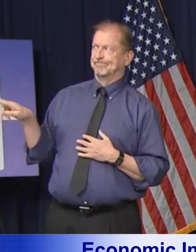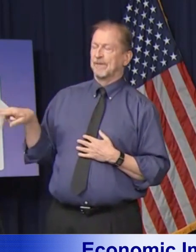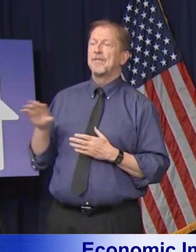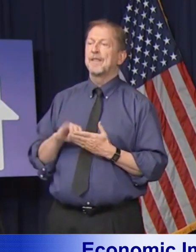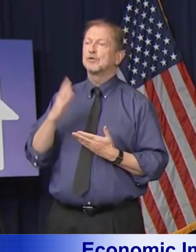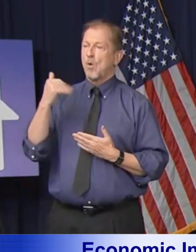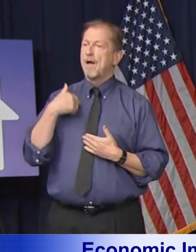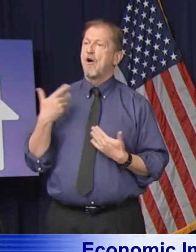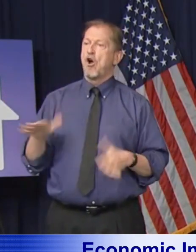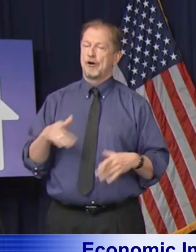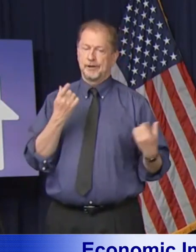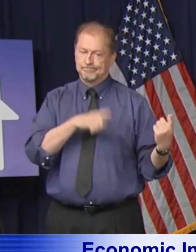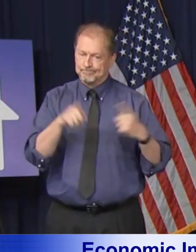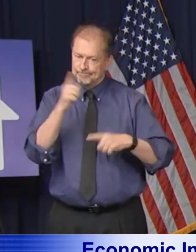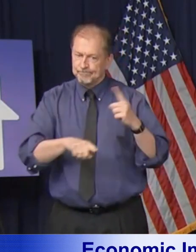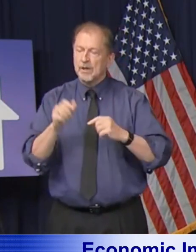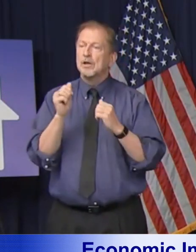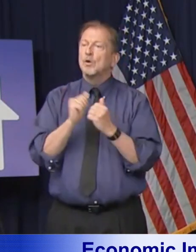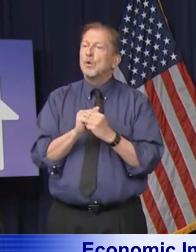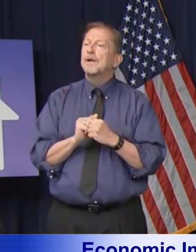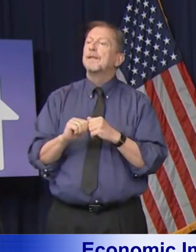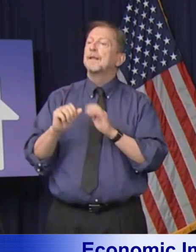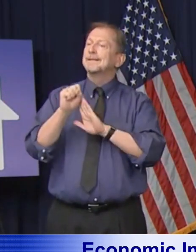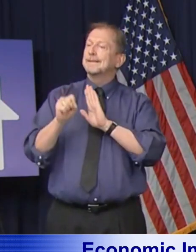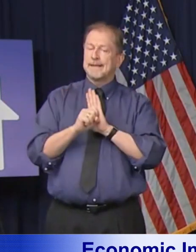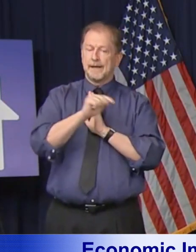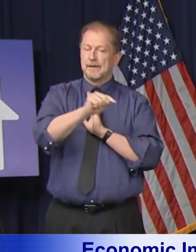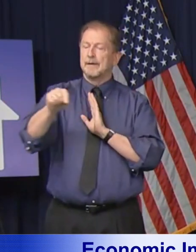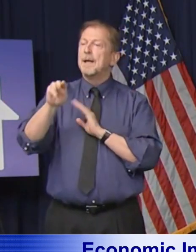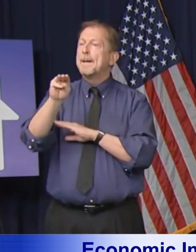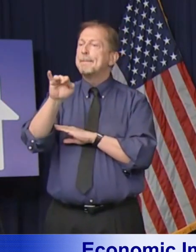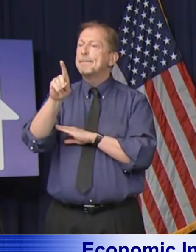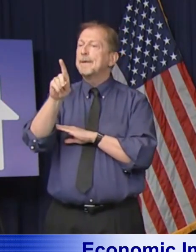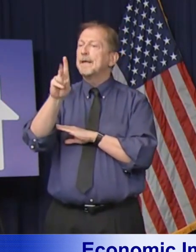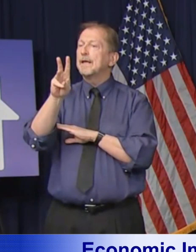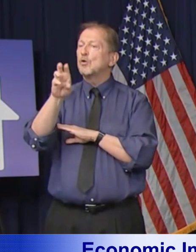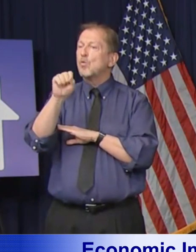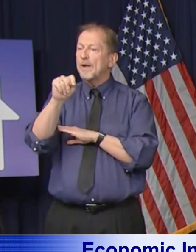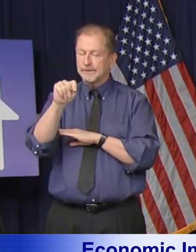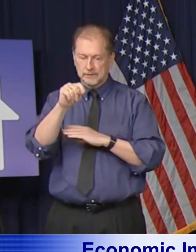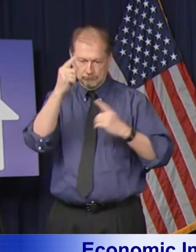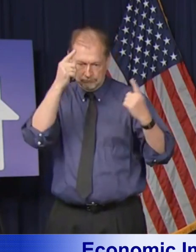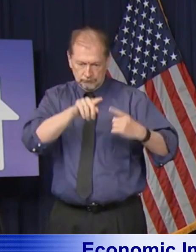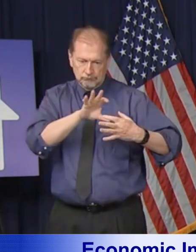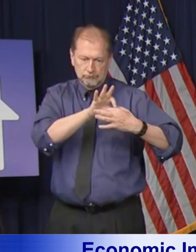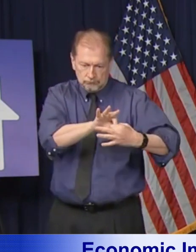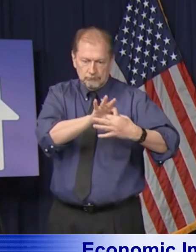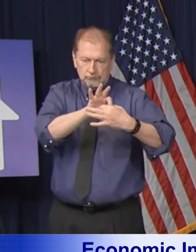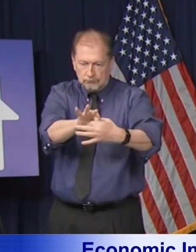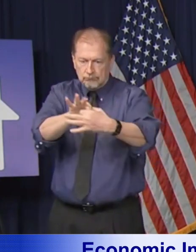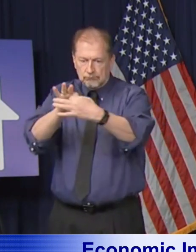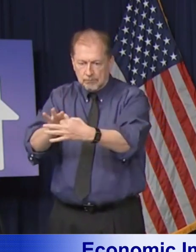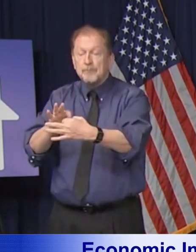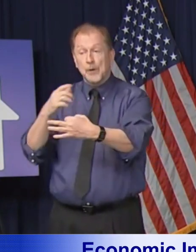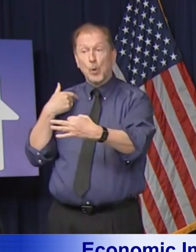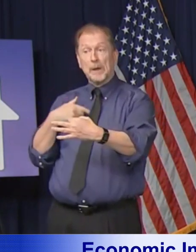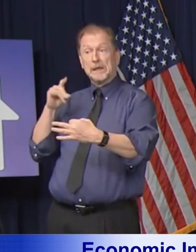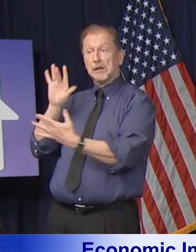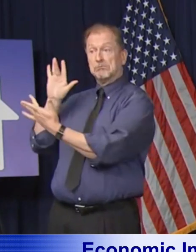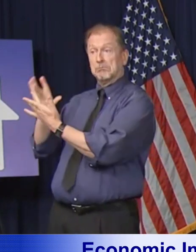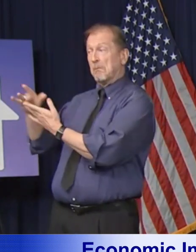Midwest Pact of states, and we reached out to Missouri. They were not interested in joining that pact,